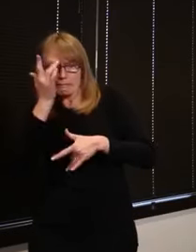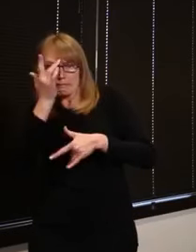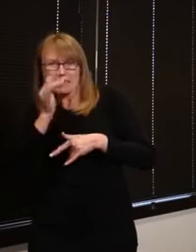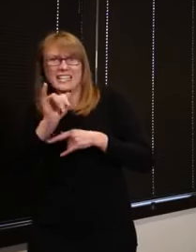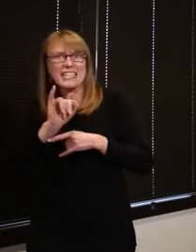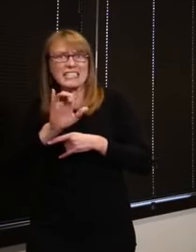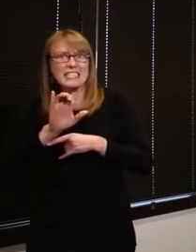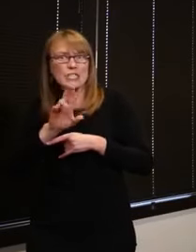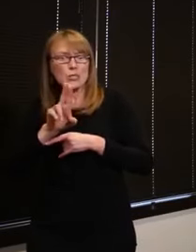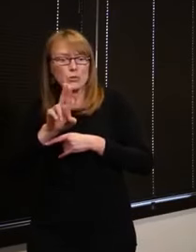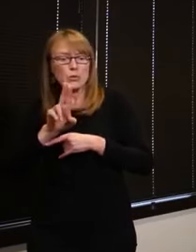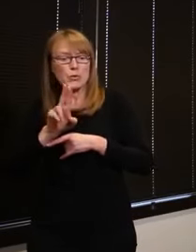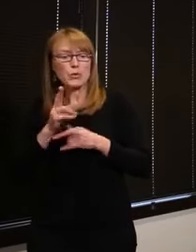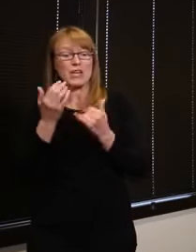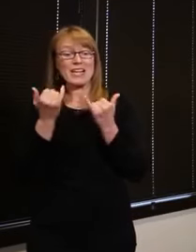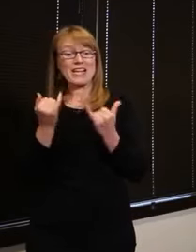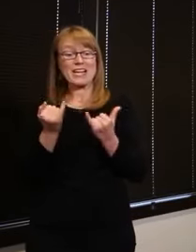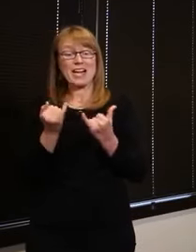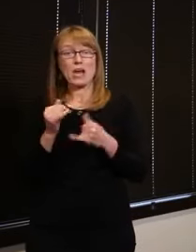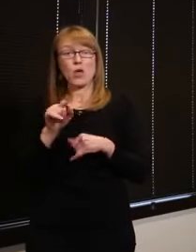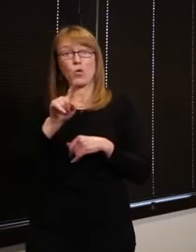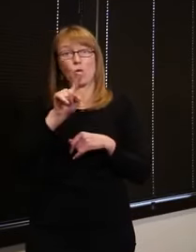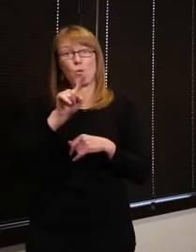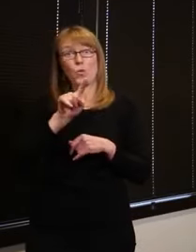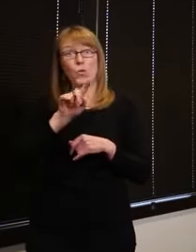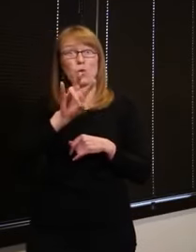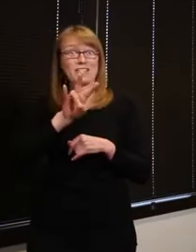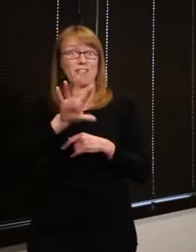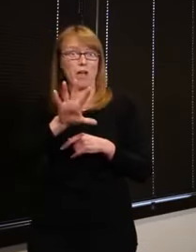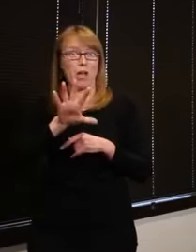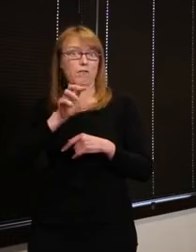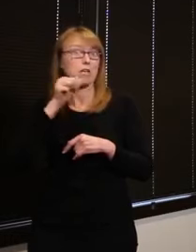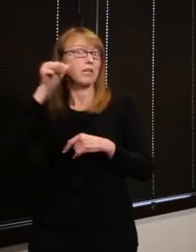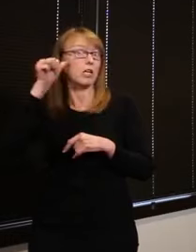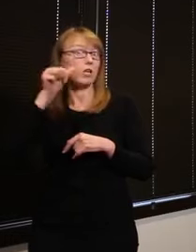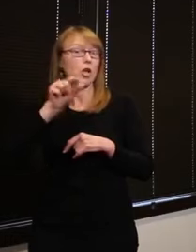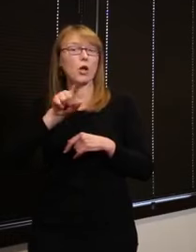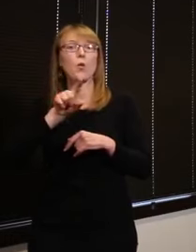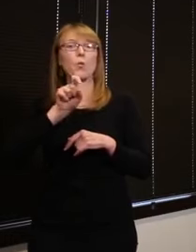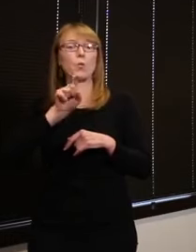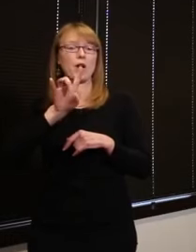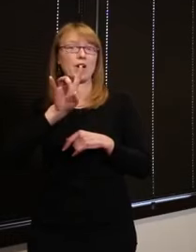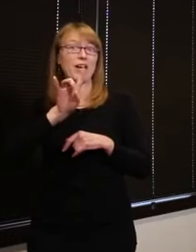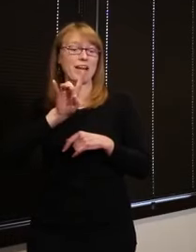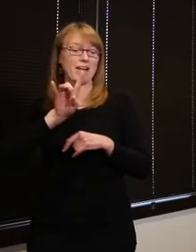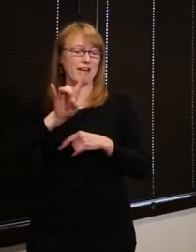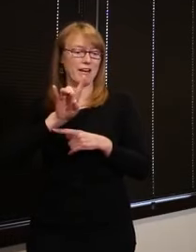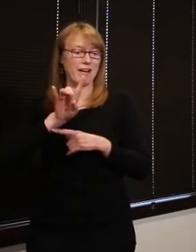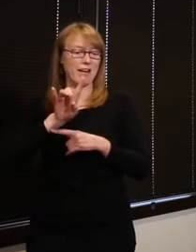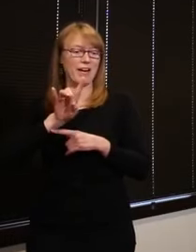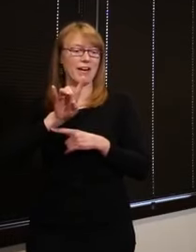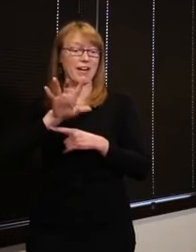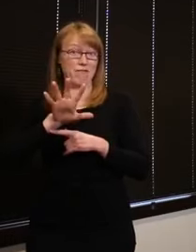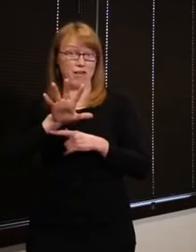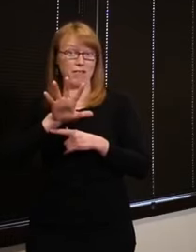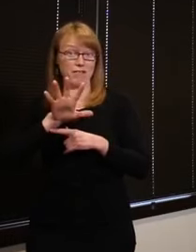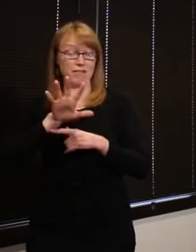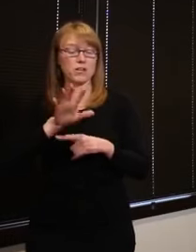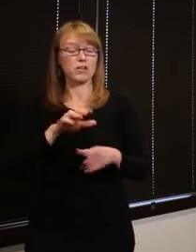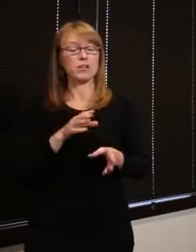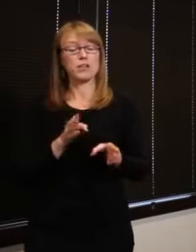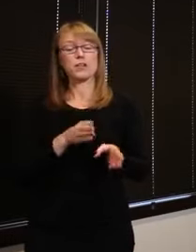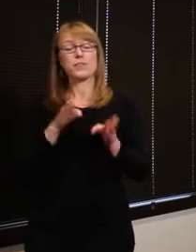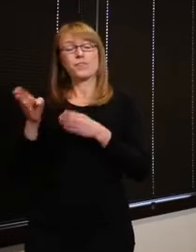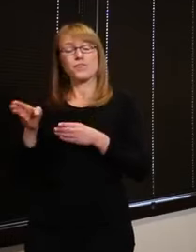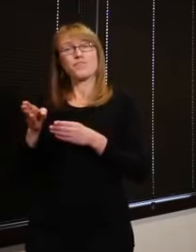from 185 yesterday. And we have 149 patients on ventilators, which is about the same as